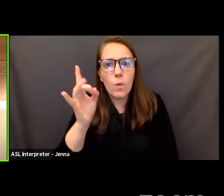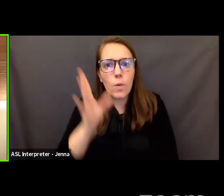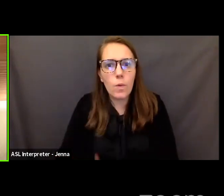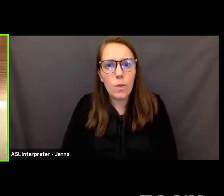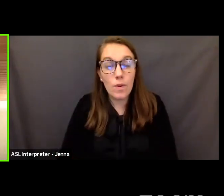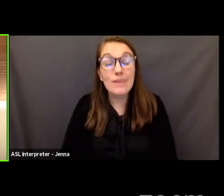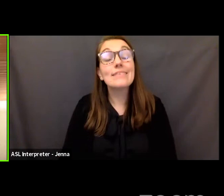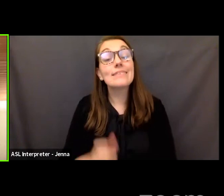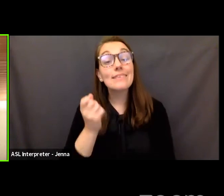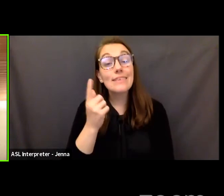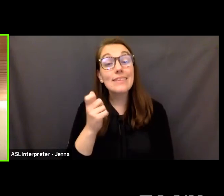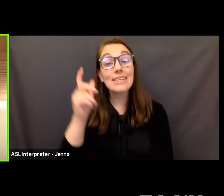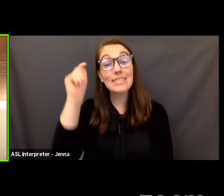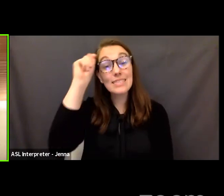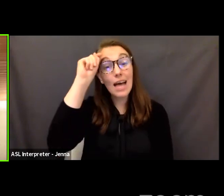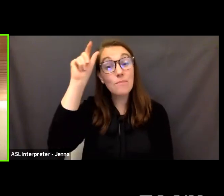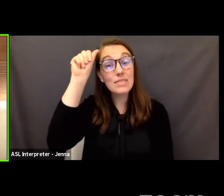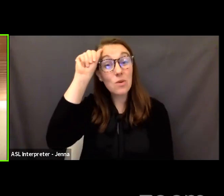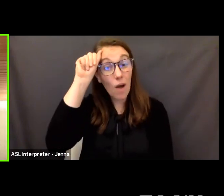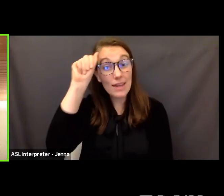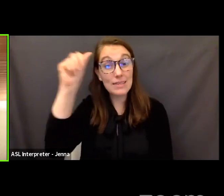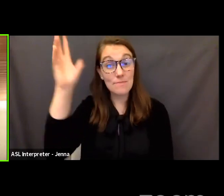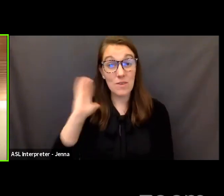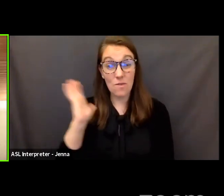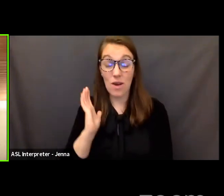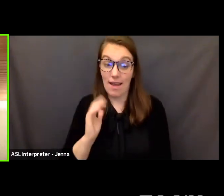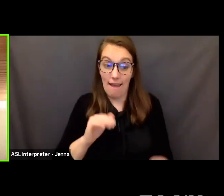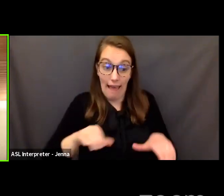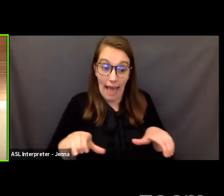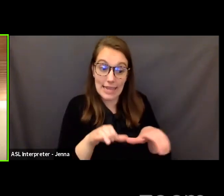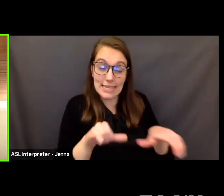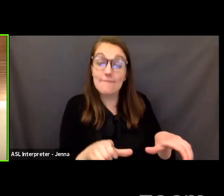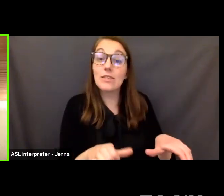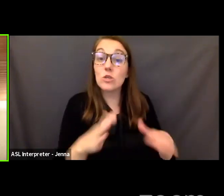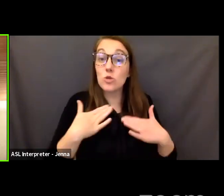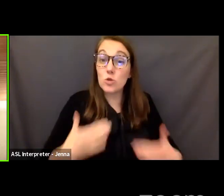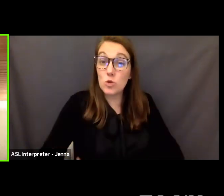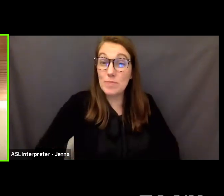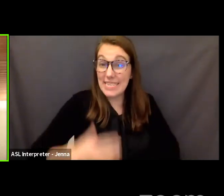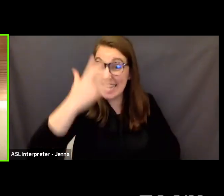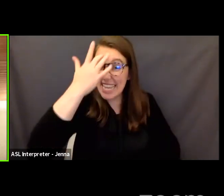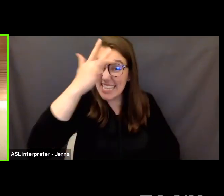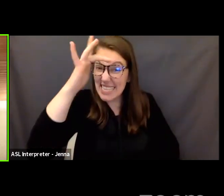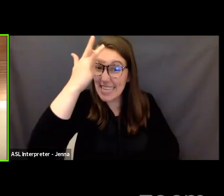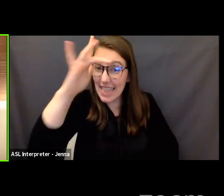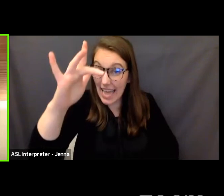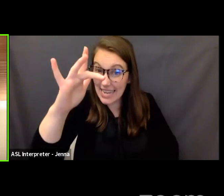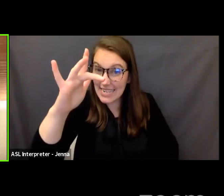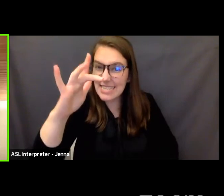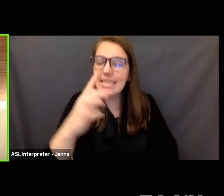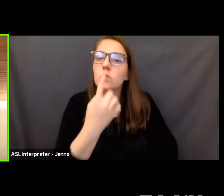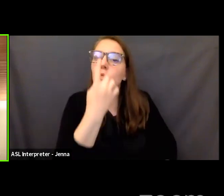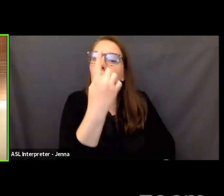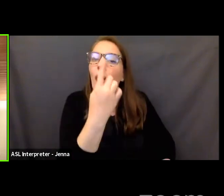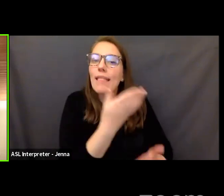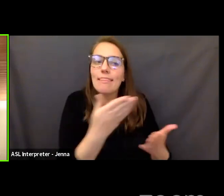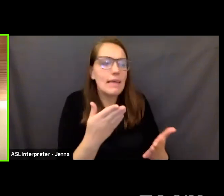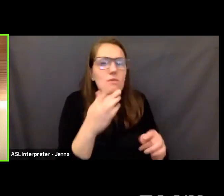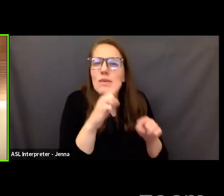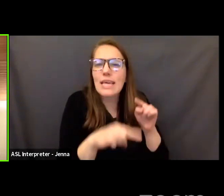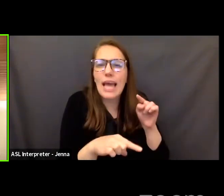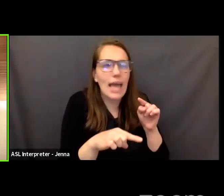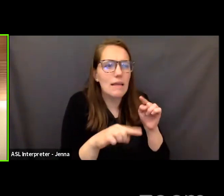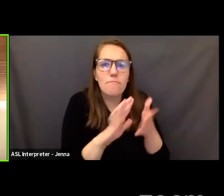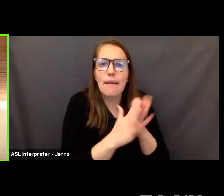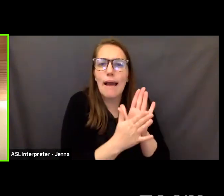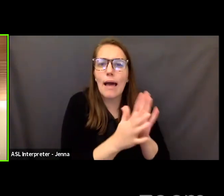essential activity of the human being, of the human intellect, is the one thing that cannot be disabled or defective in a